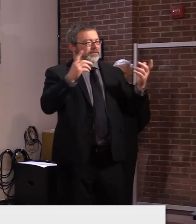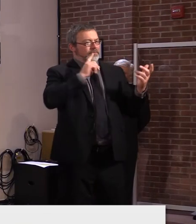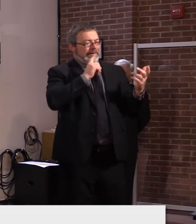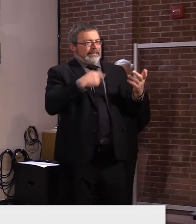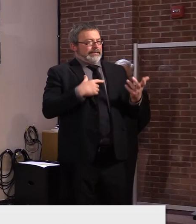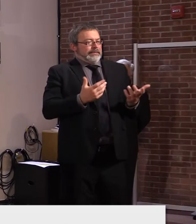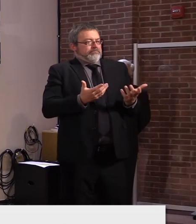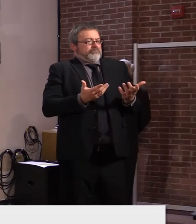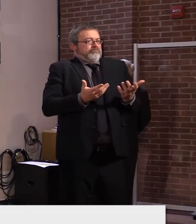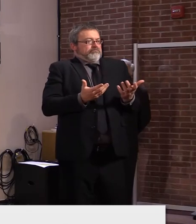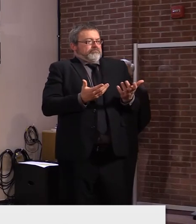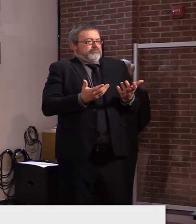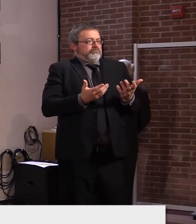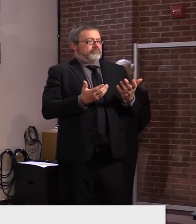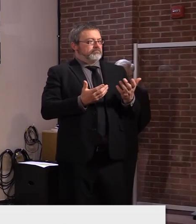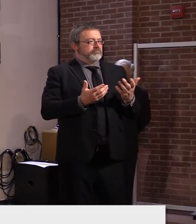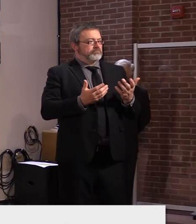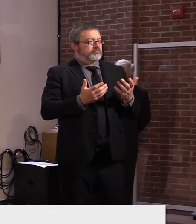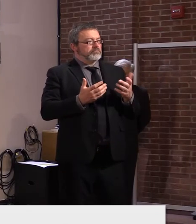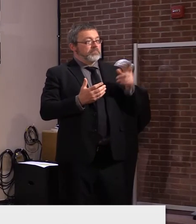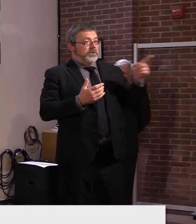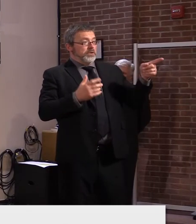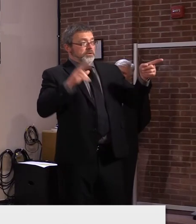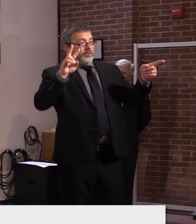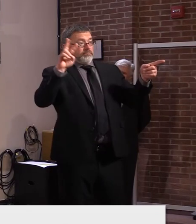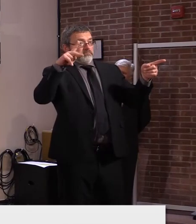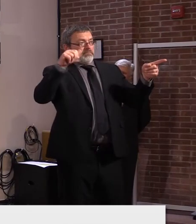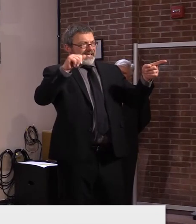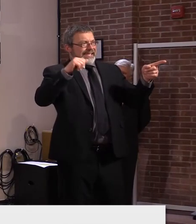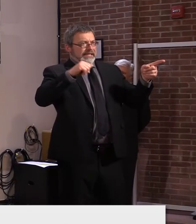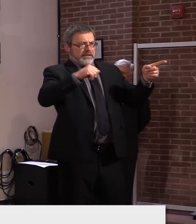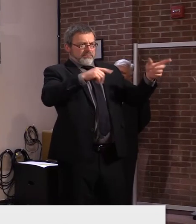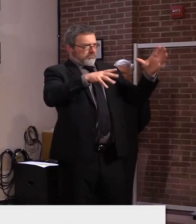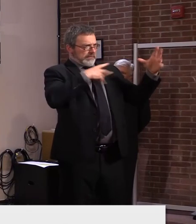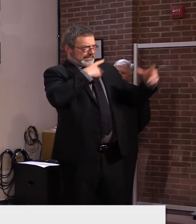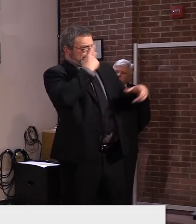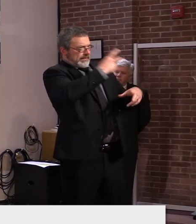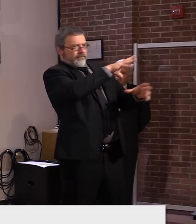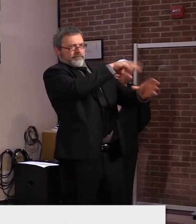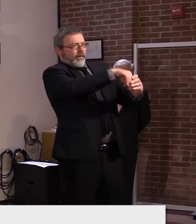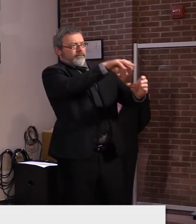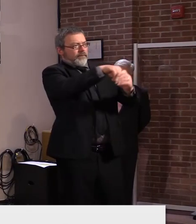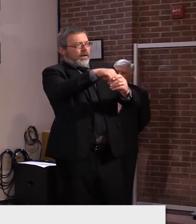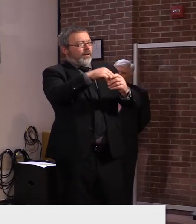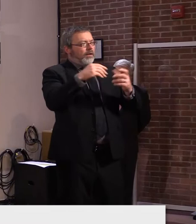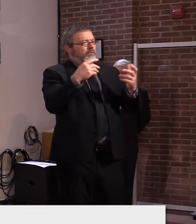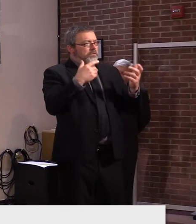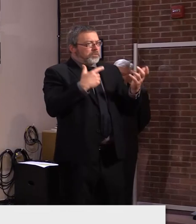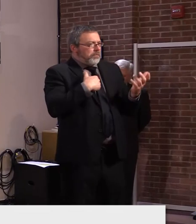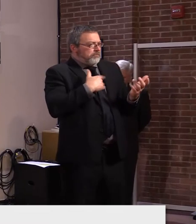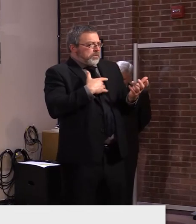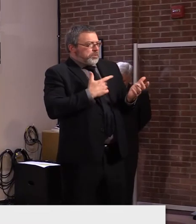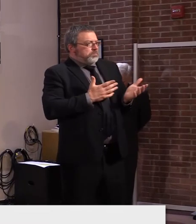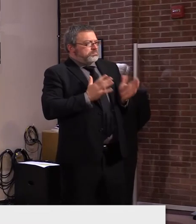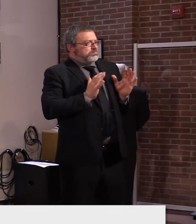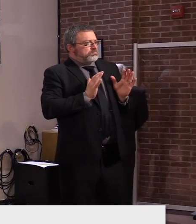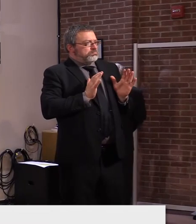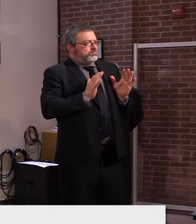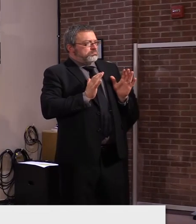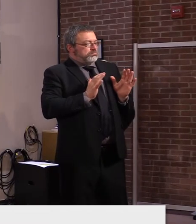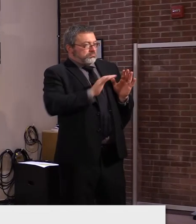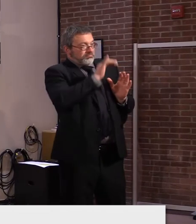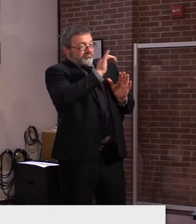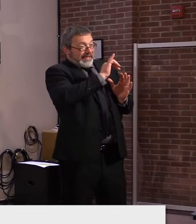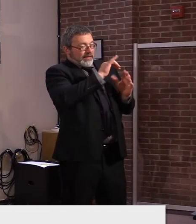VPA has been receptive to any involvement that we've had with them, certainly over COVID. I would